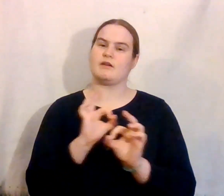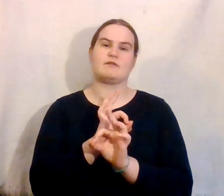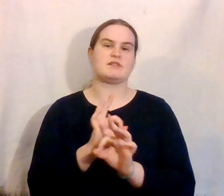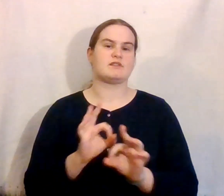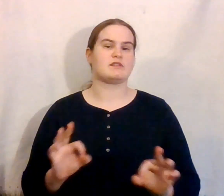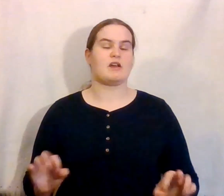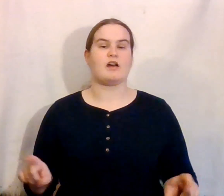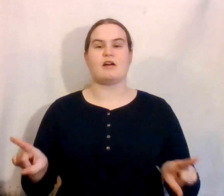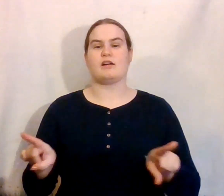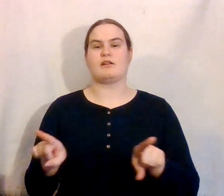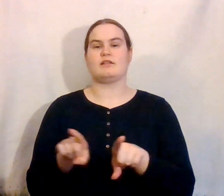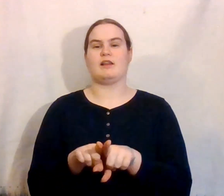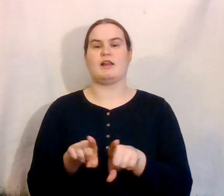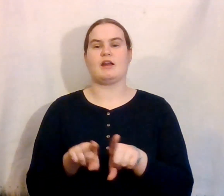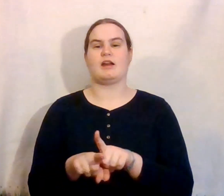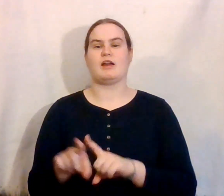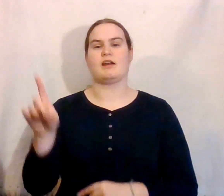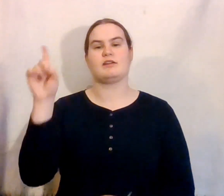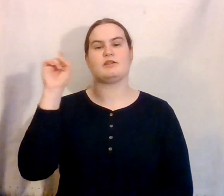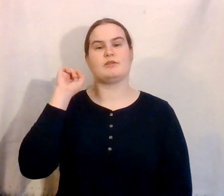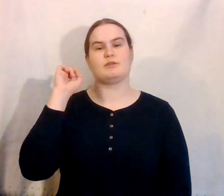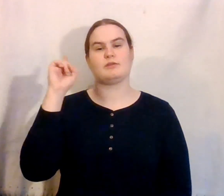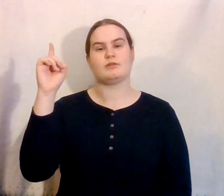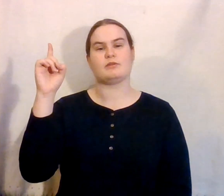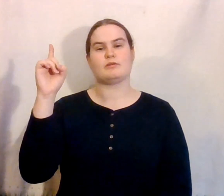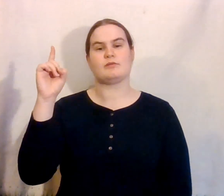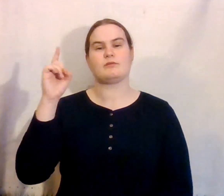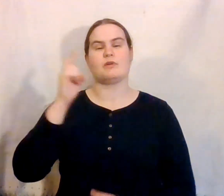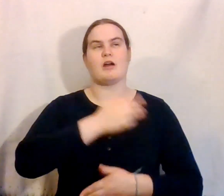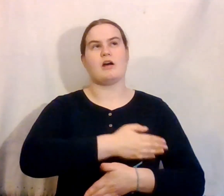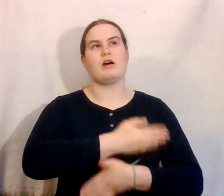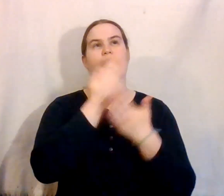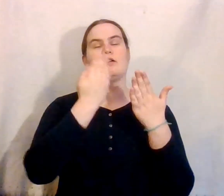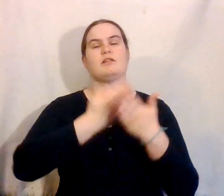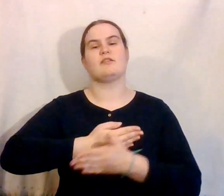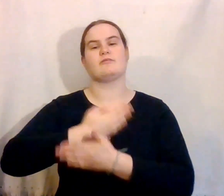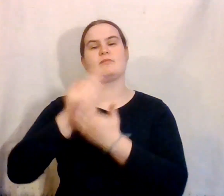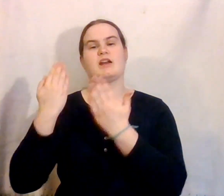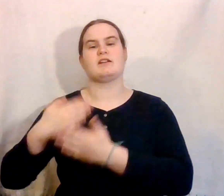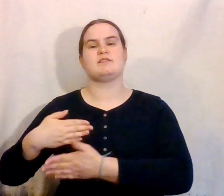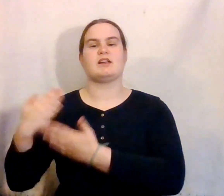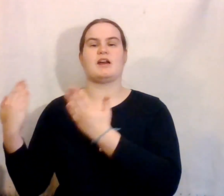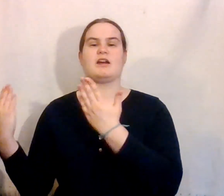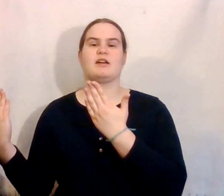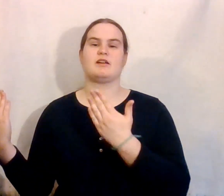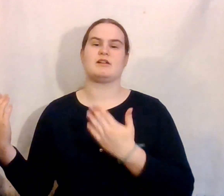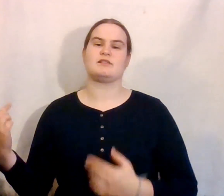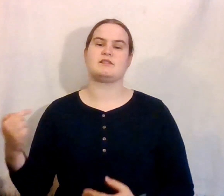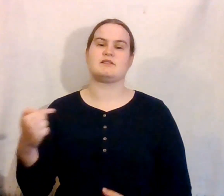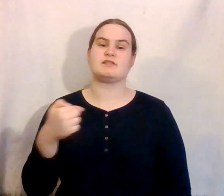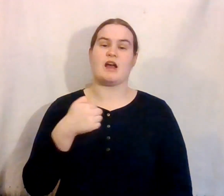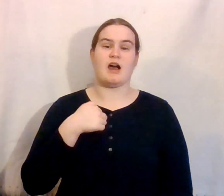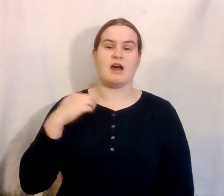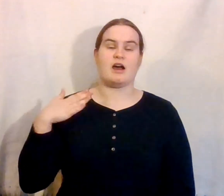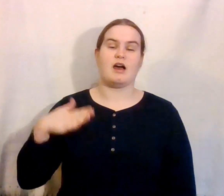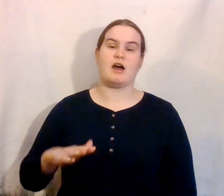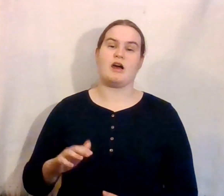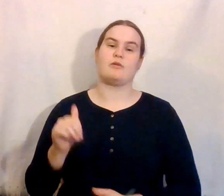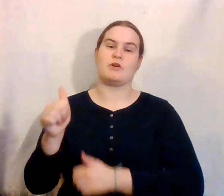there is nothing like you of my I want